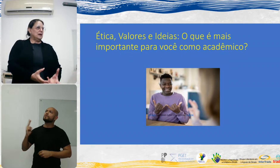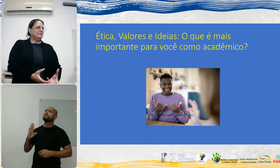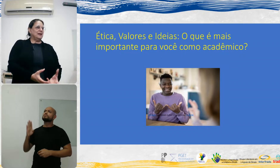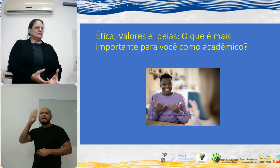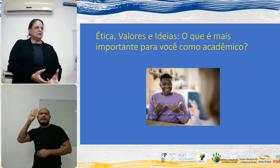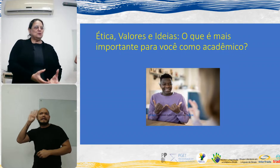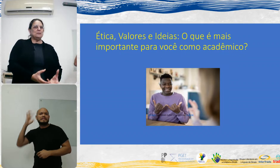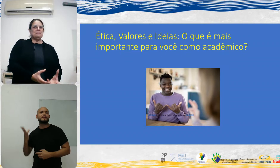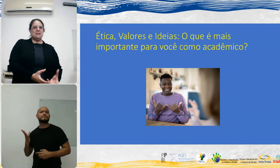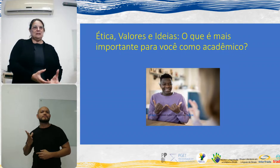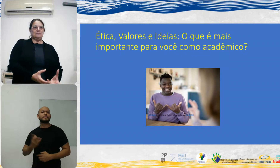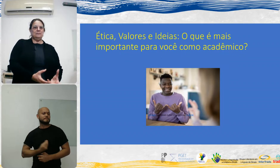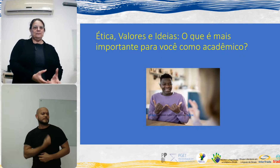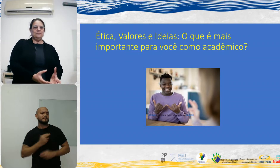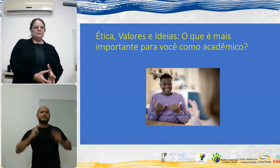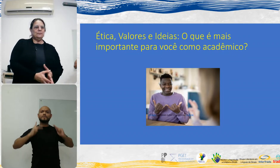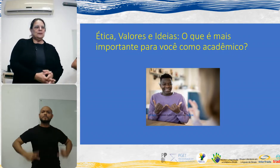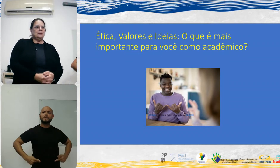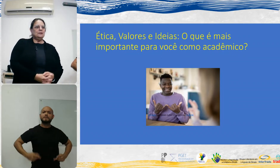whole life as a human being.